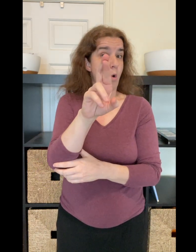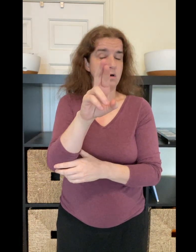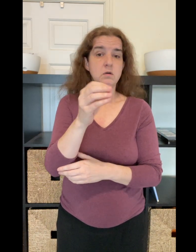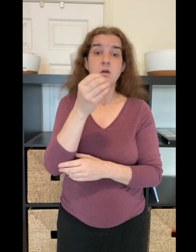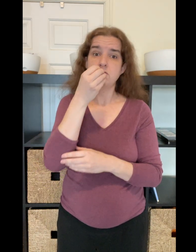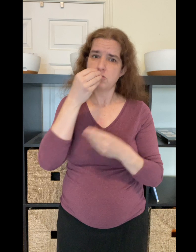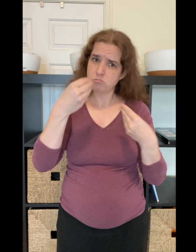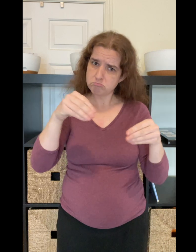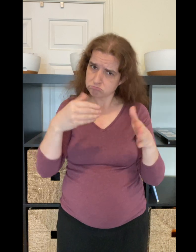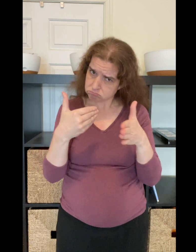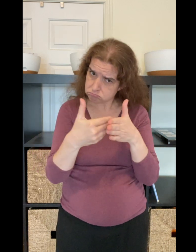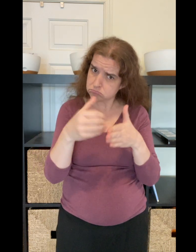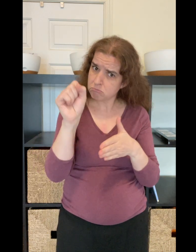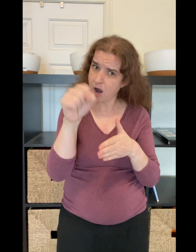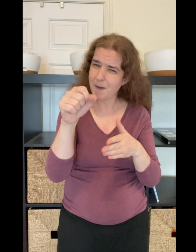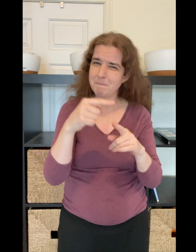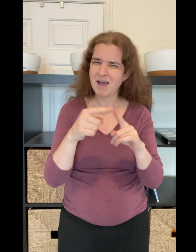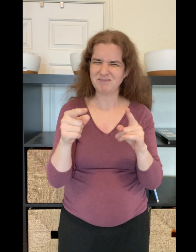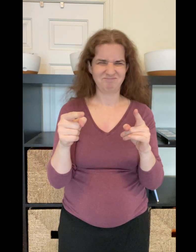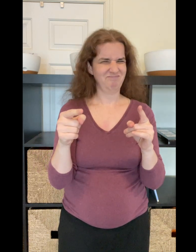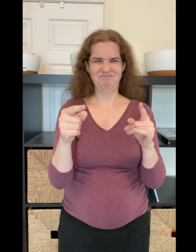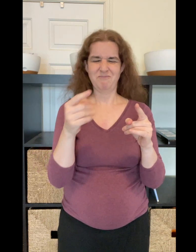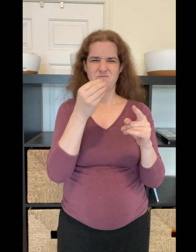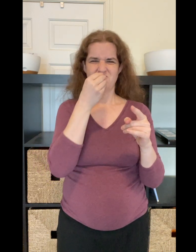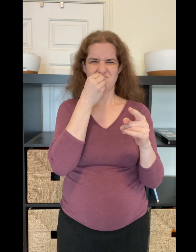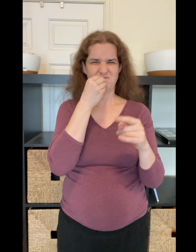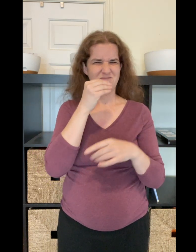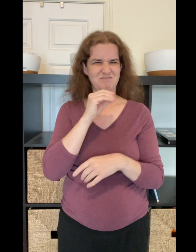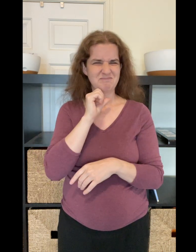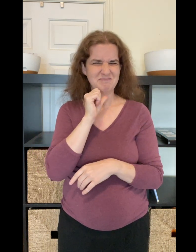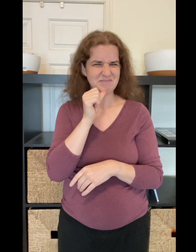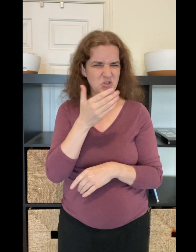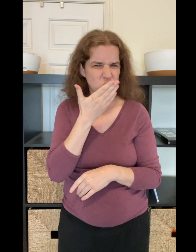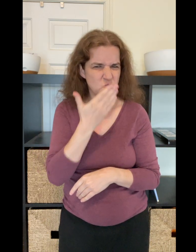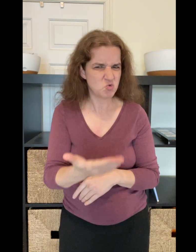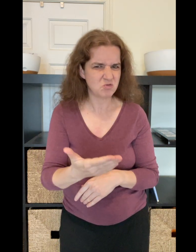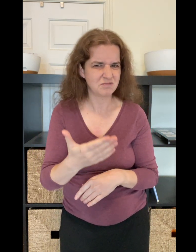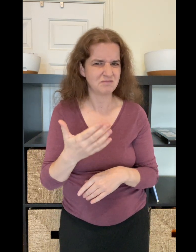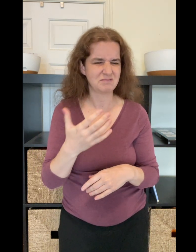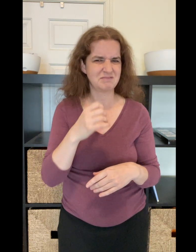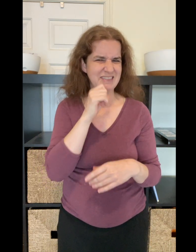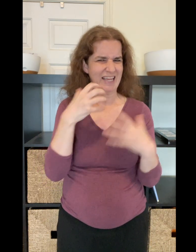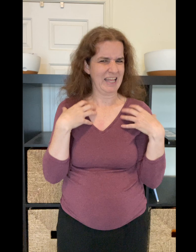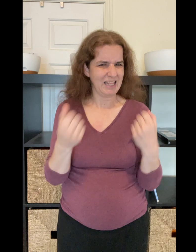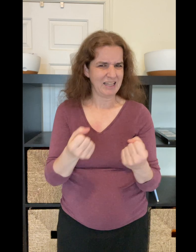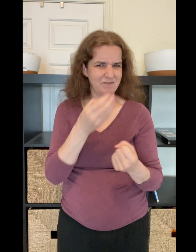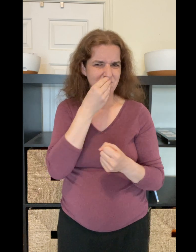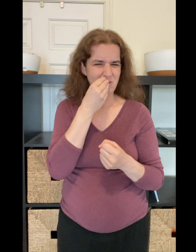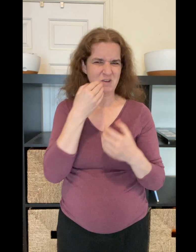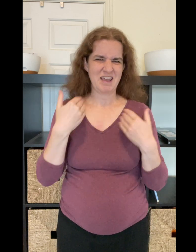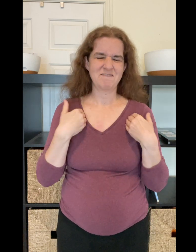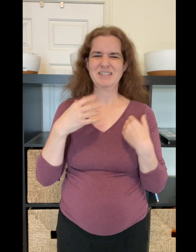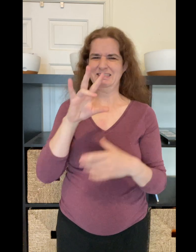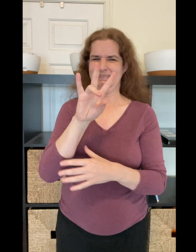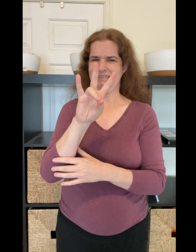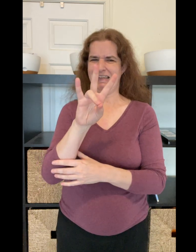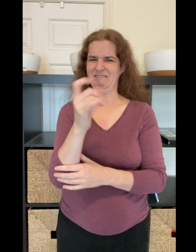close to their home? No. Or maybe there are food stores, but the food isn't good food.